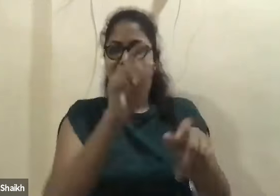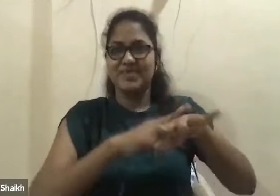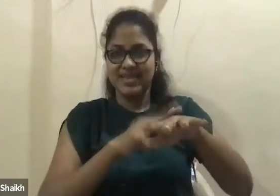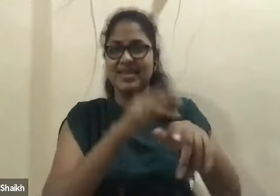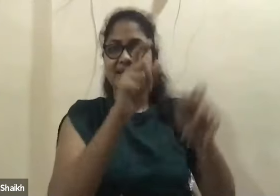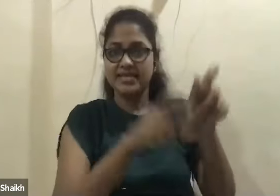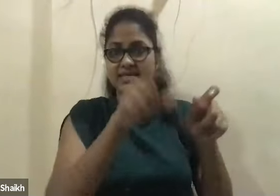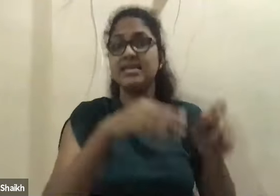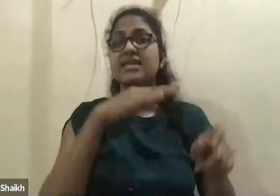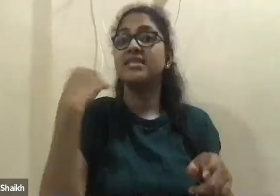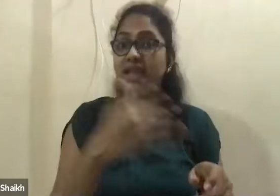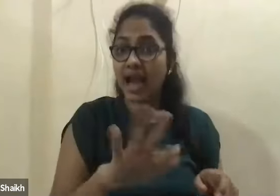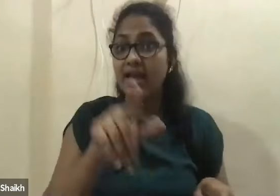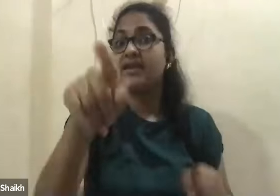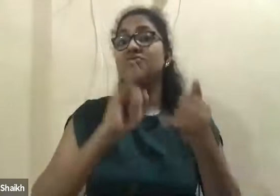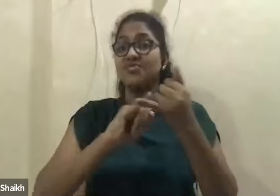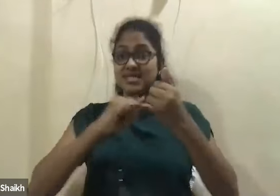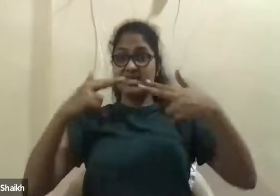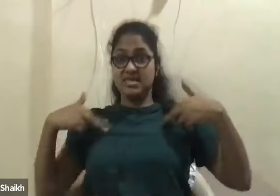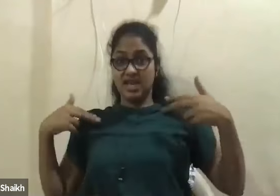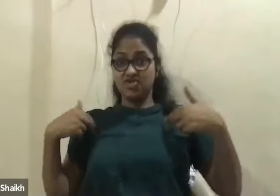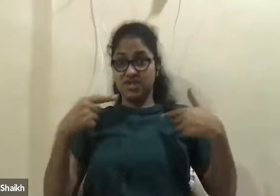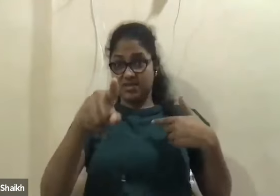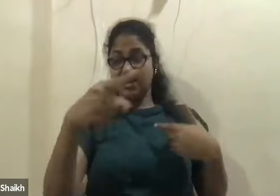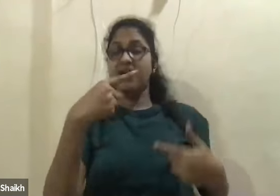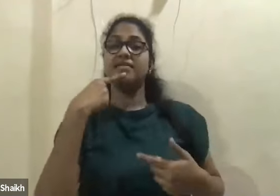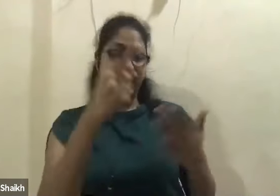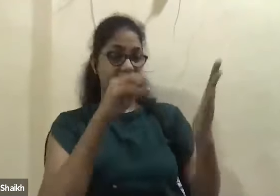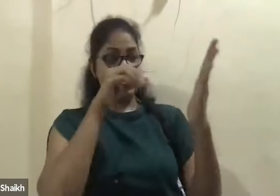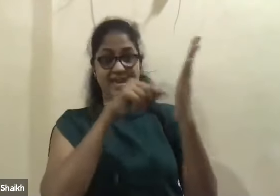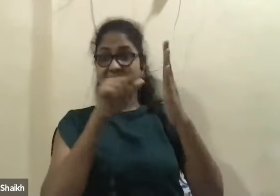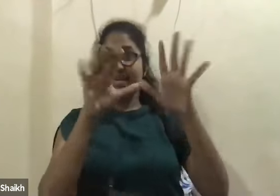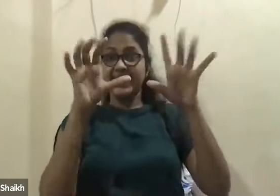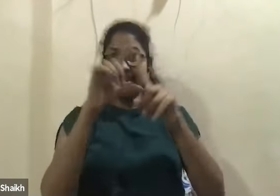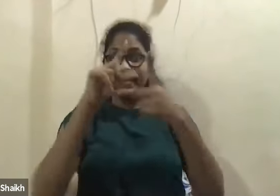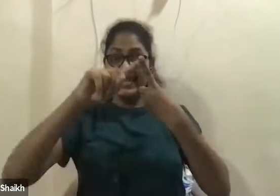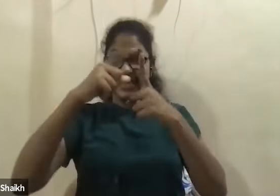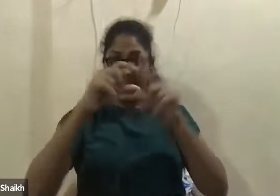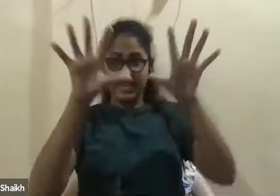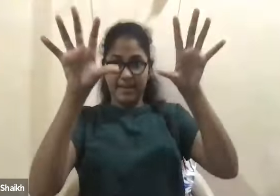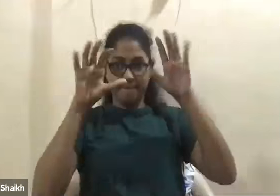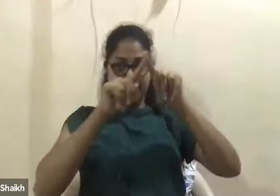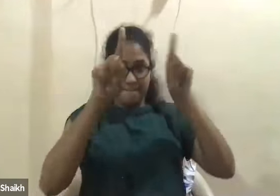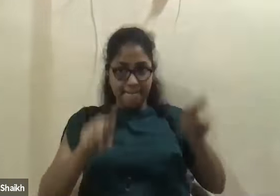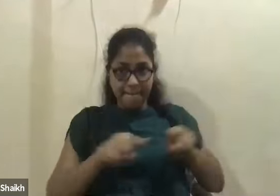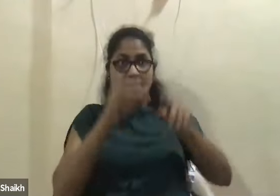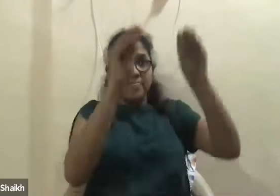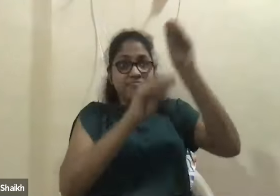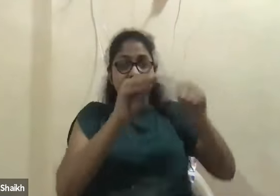Therefore, you should include a clause in the trust deed itself for appointment of new trustees, so that during their lifetime,